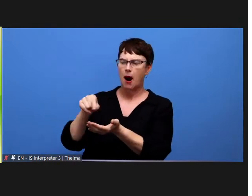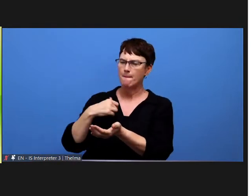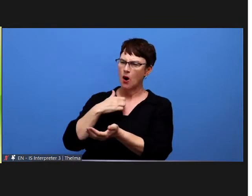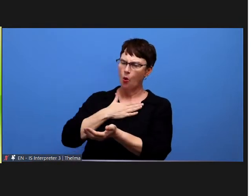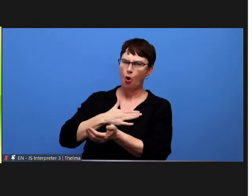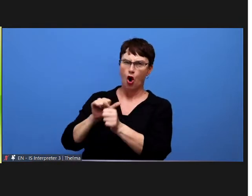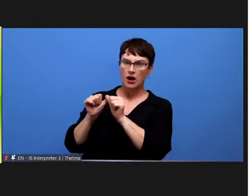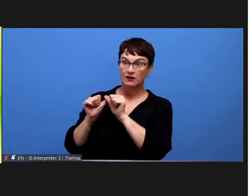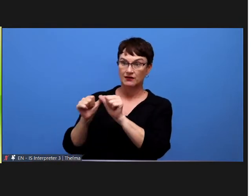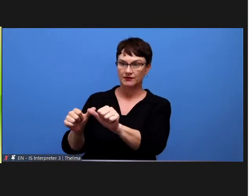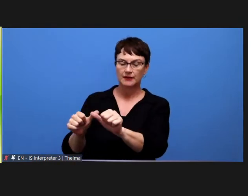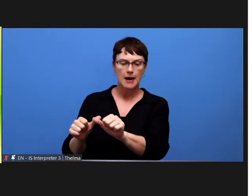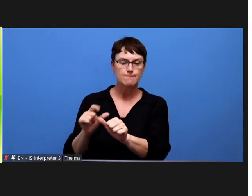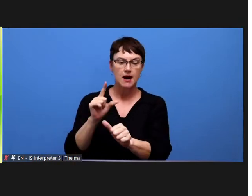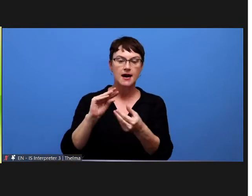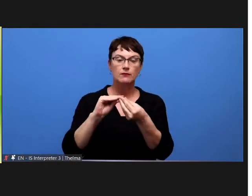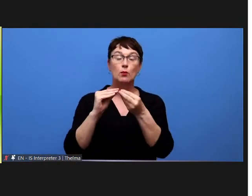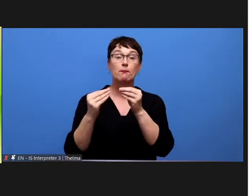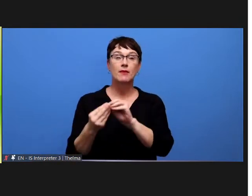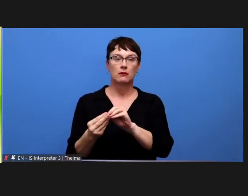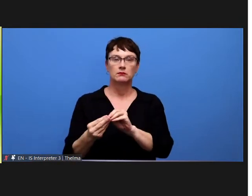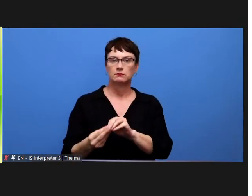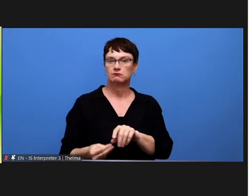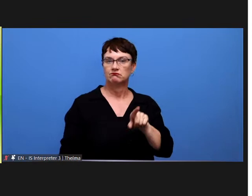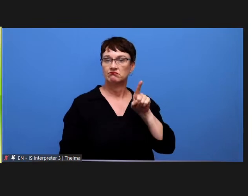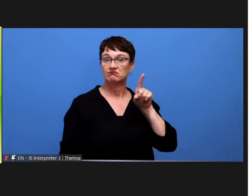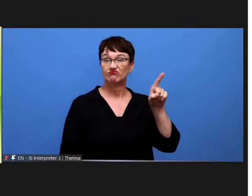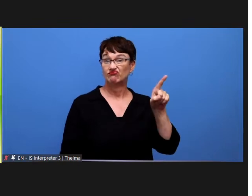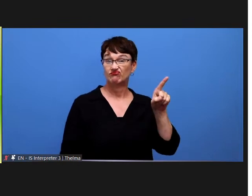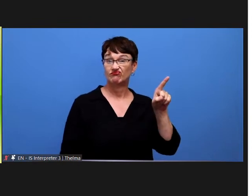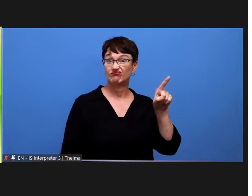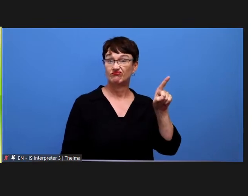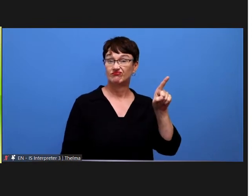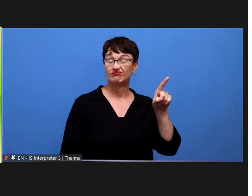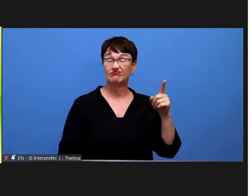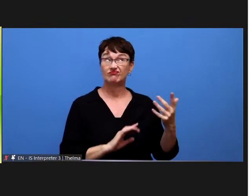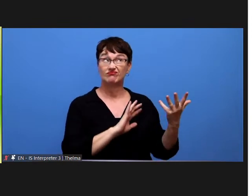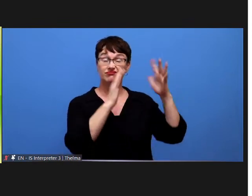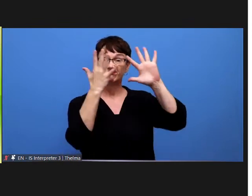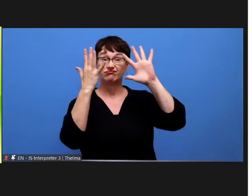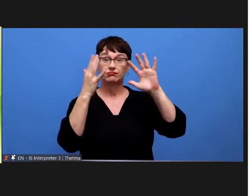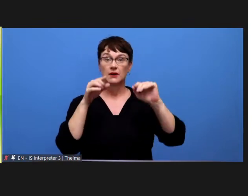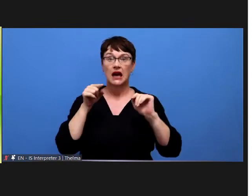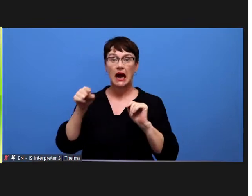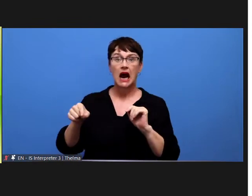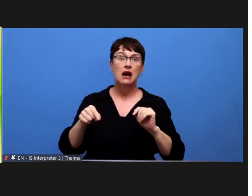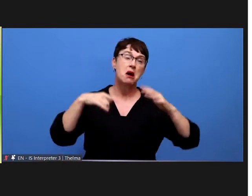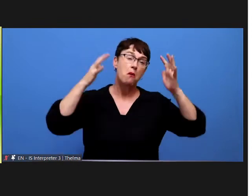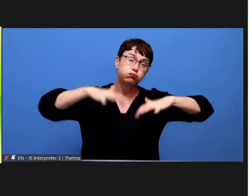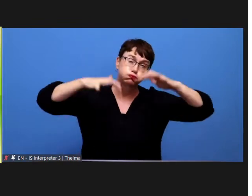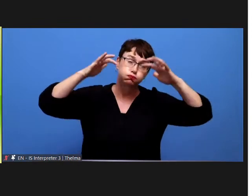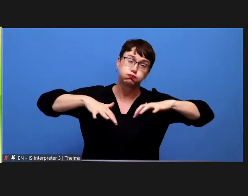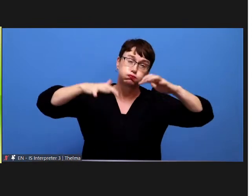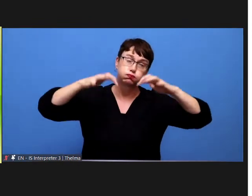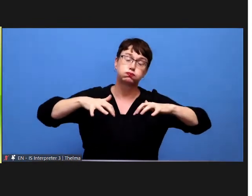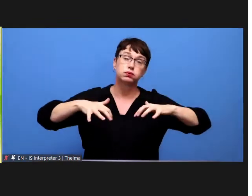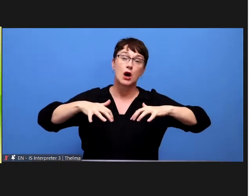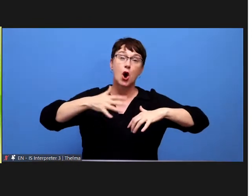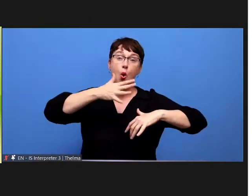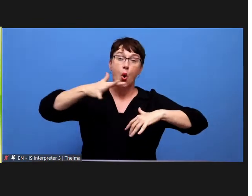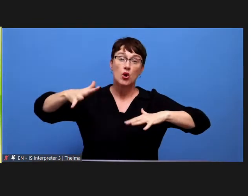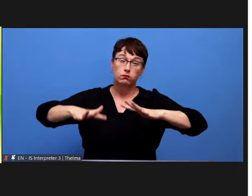multi-hazard type of disasters, different disasters such as floods and drought, and those also